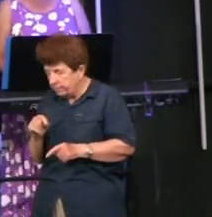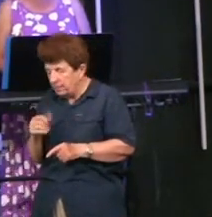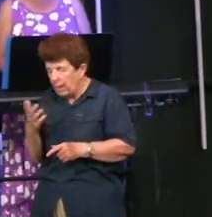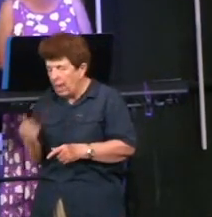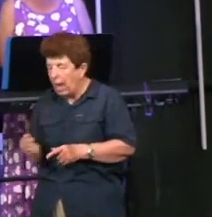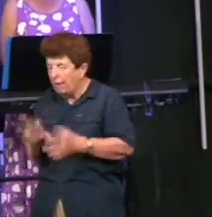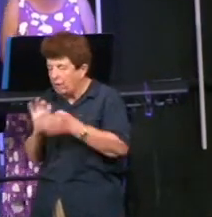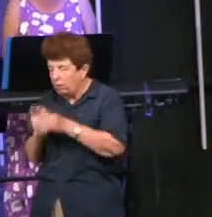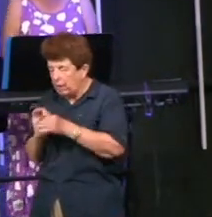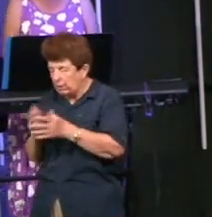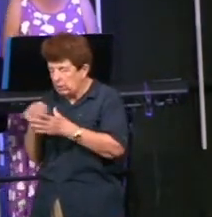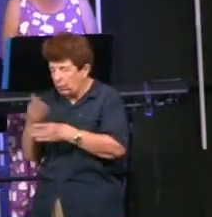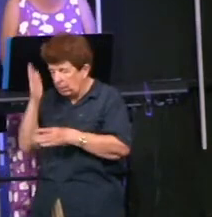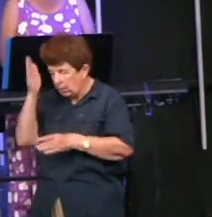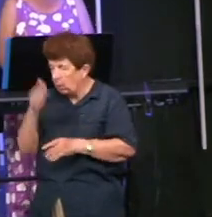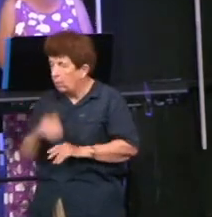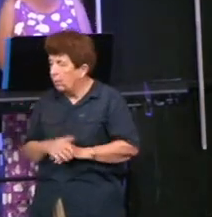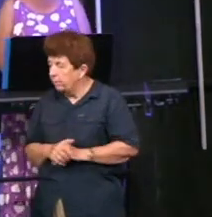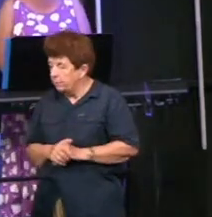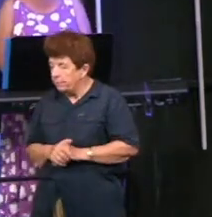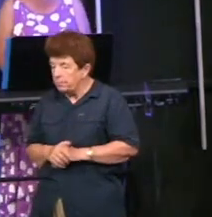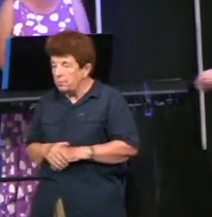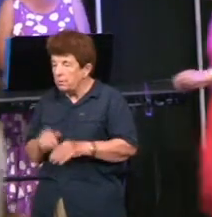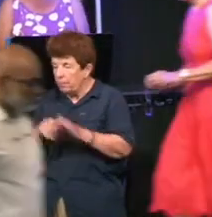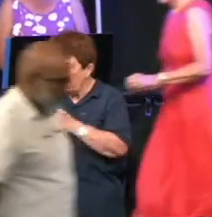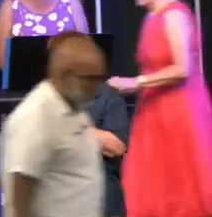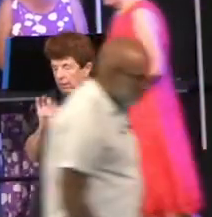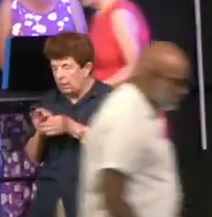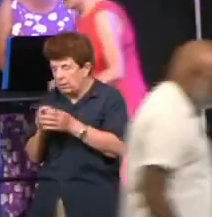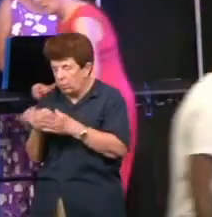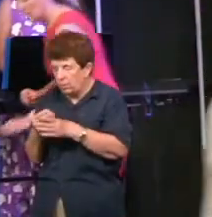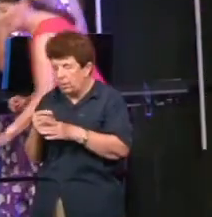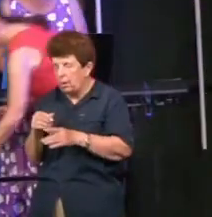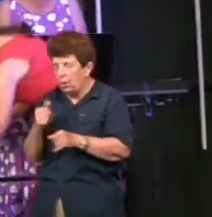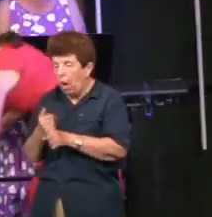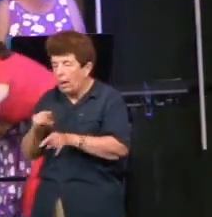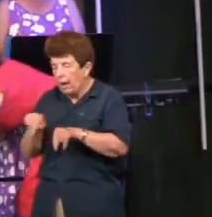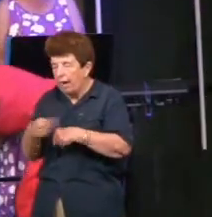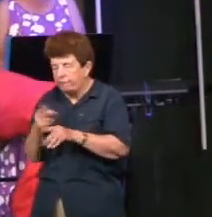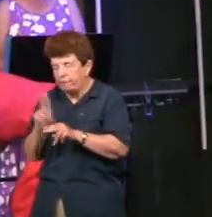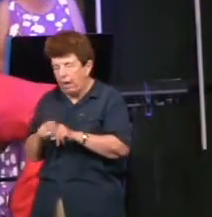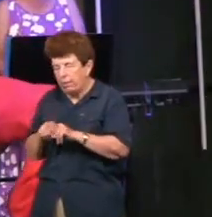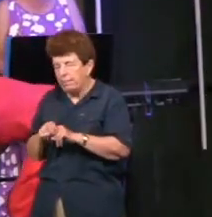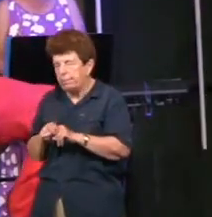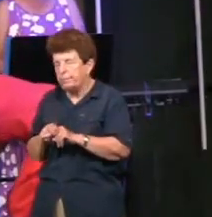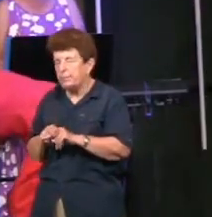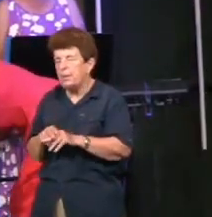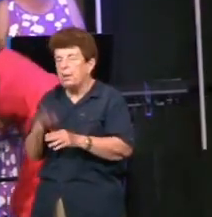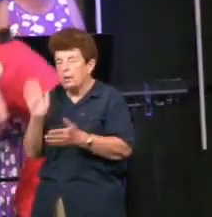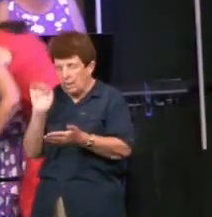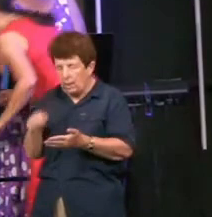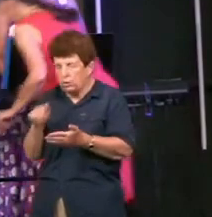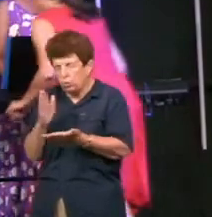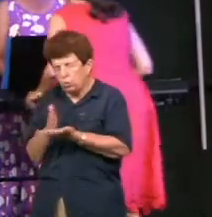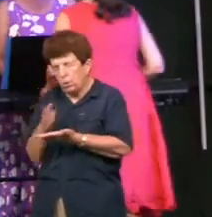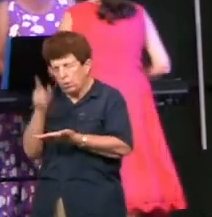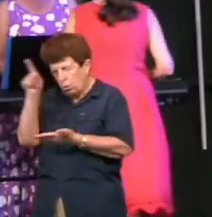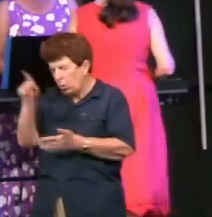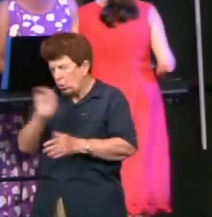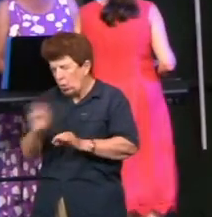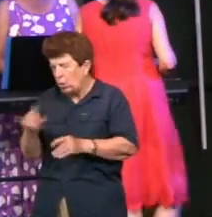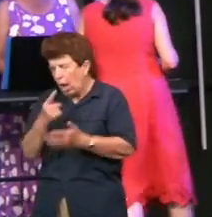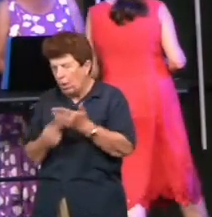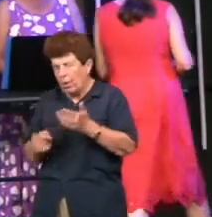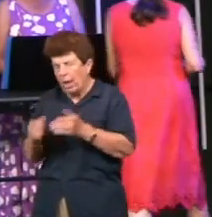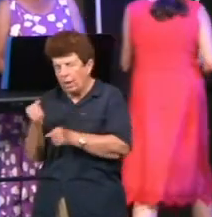to have a relationship with you, to be in relationship with God our Father. Very truly, you are not only our